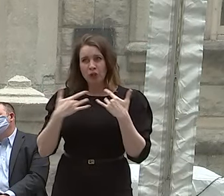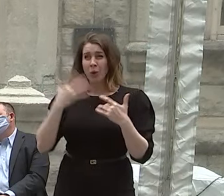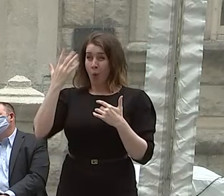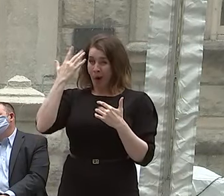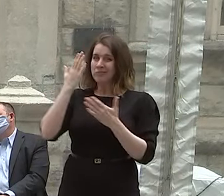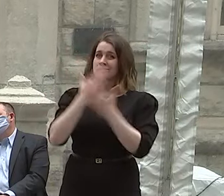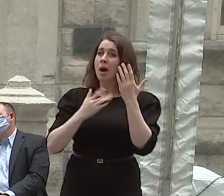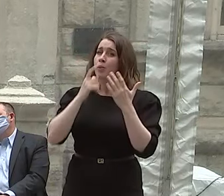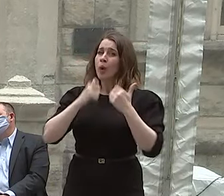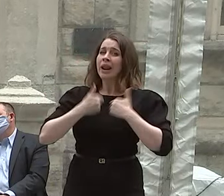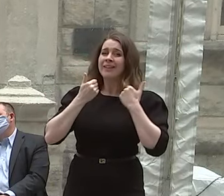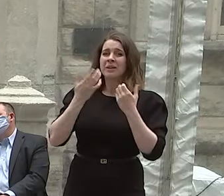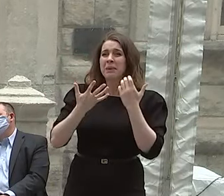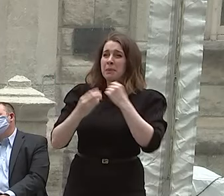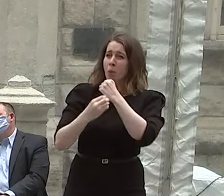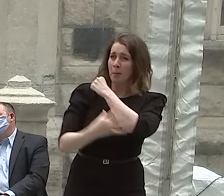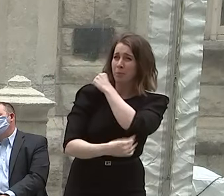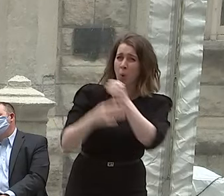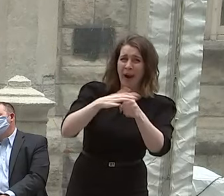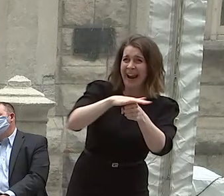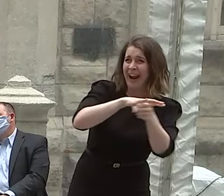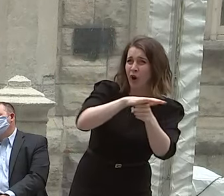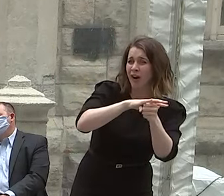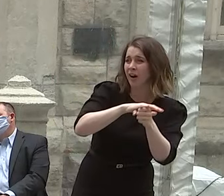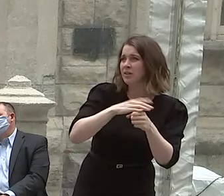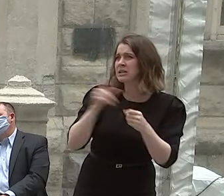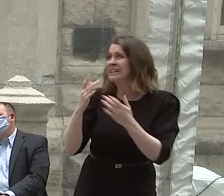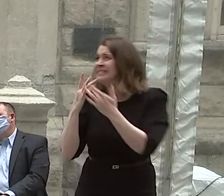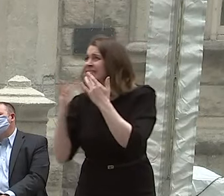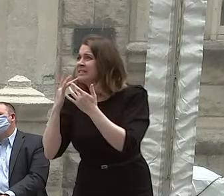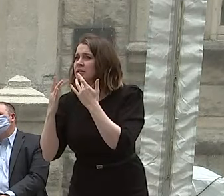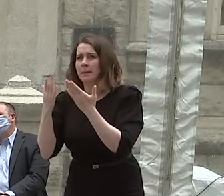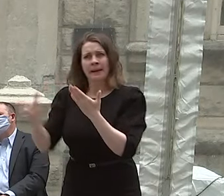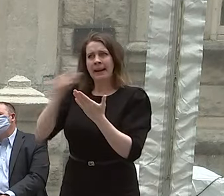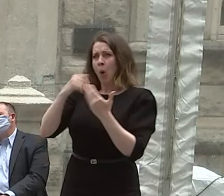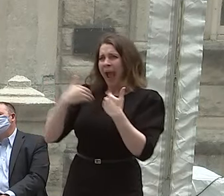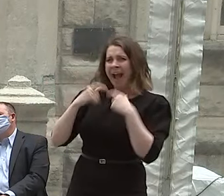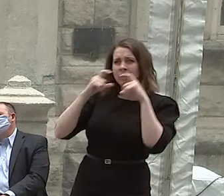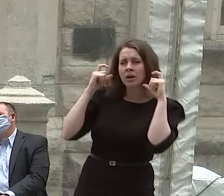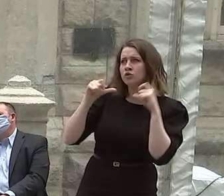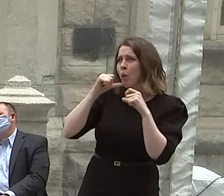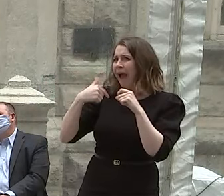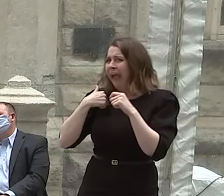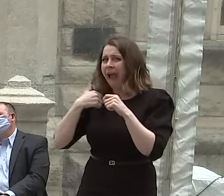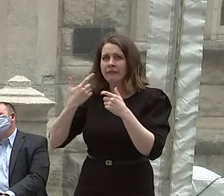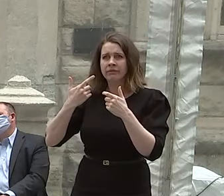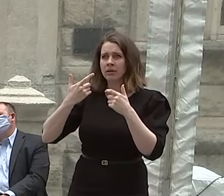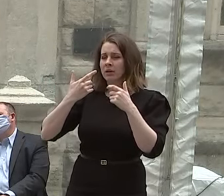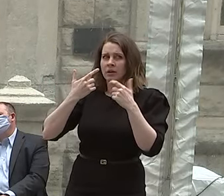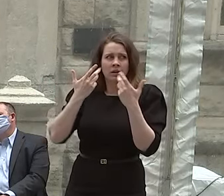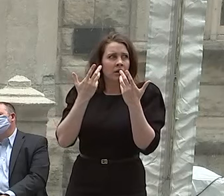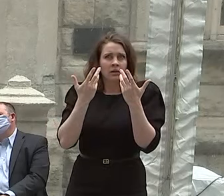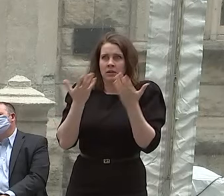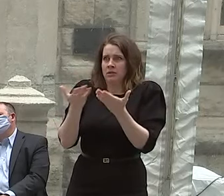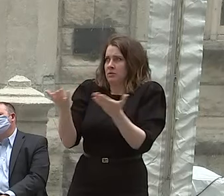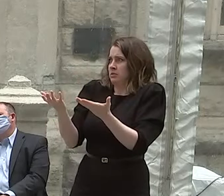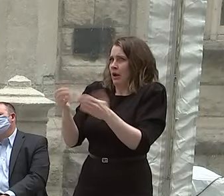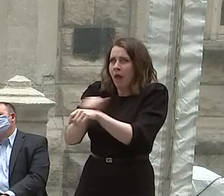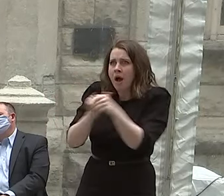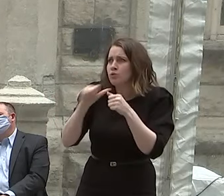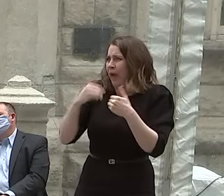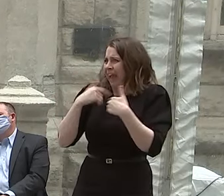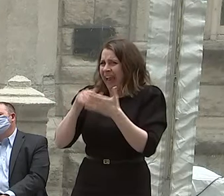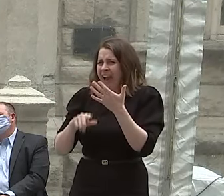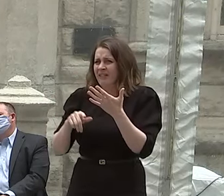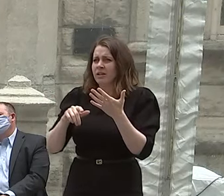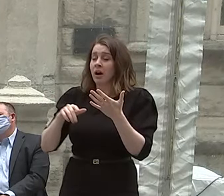poorer neighborhoods, to be able to access materials to provide that. I don't believe in giving mandates to people without being able to